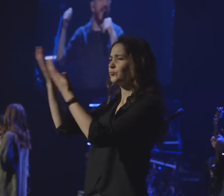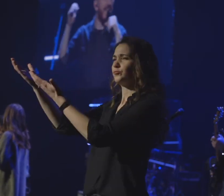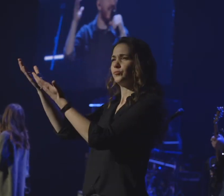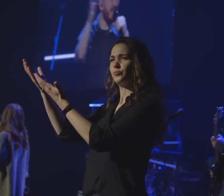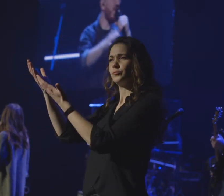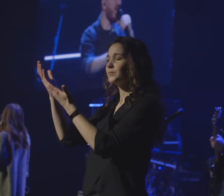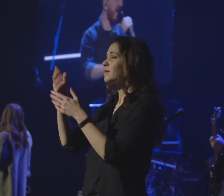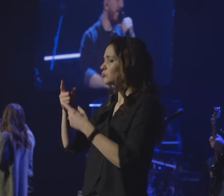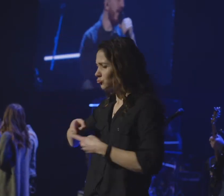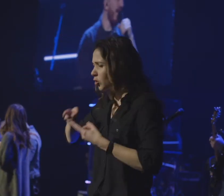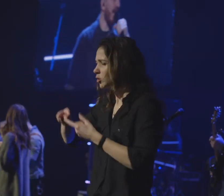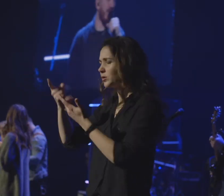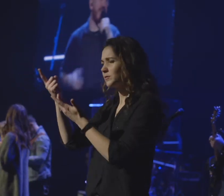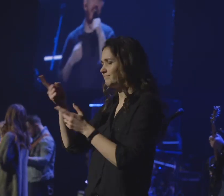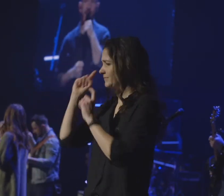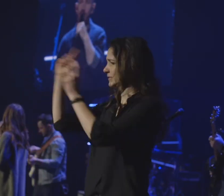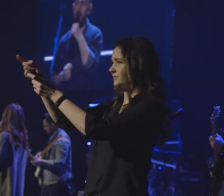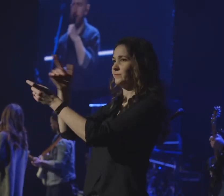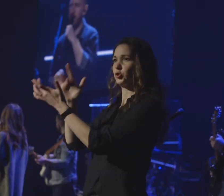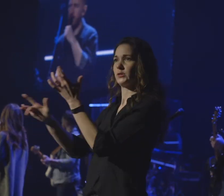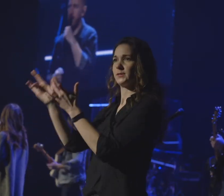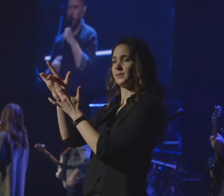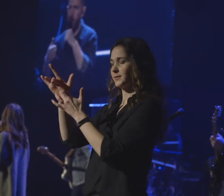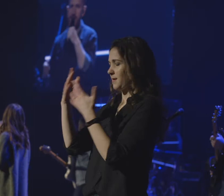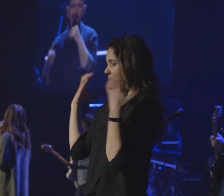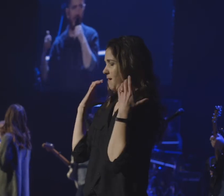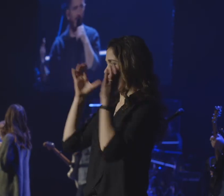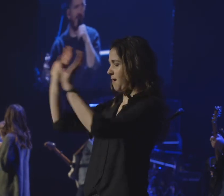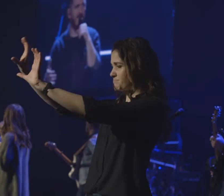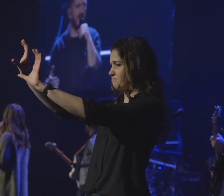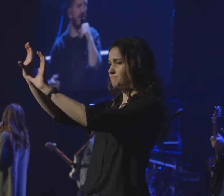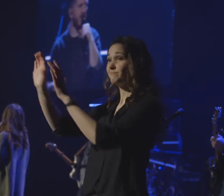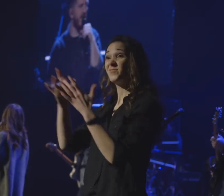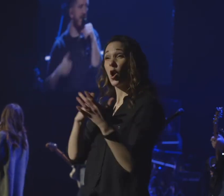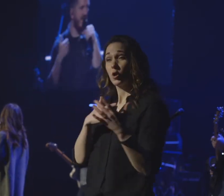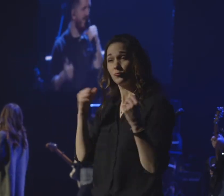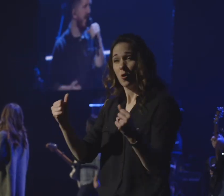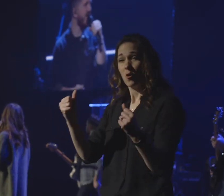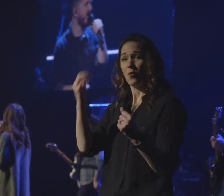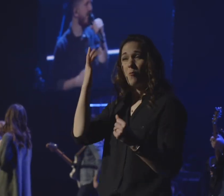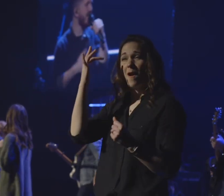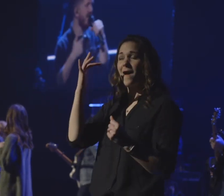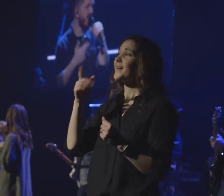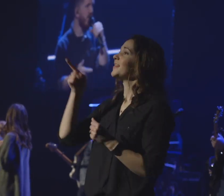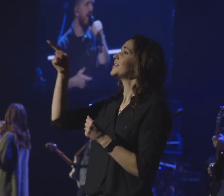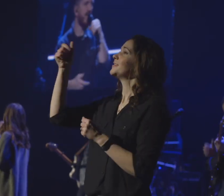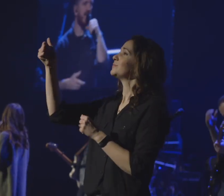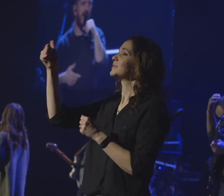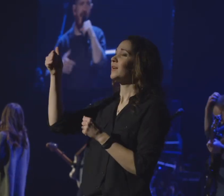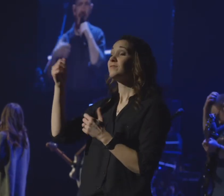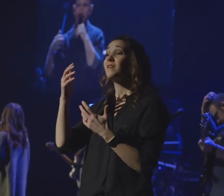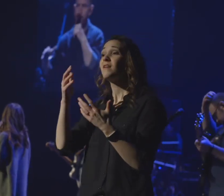knowing that he's overcome. And so take heart, knowing that Christ will take your failures, he'll take your